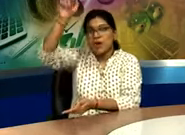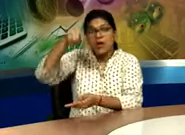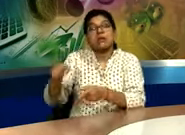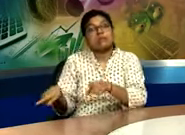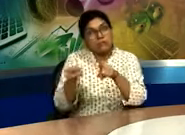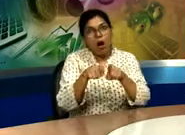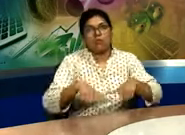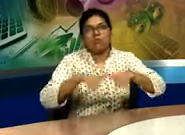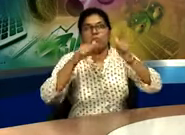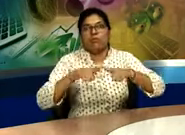and